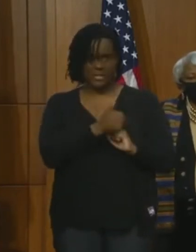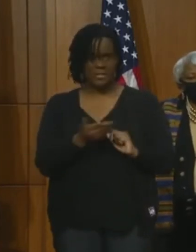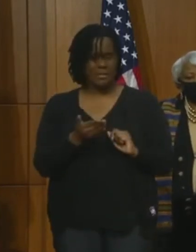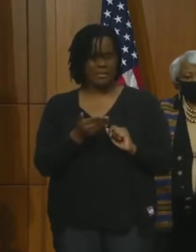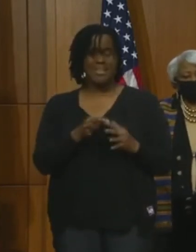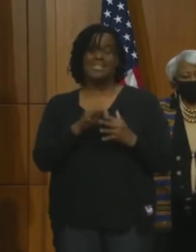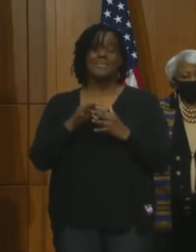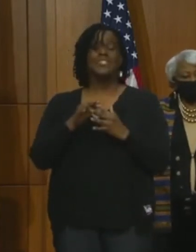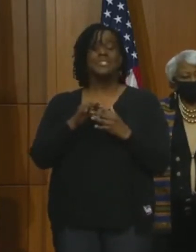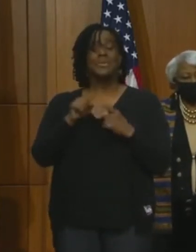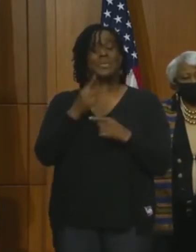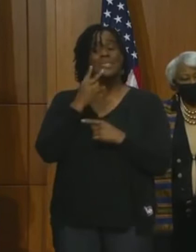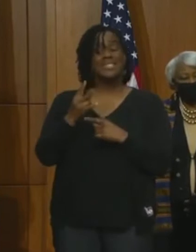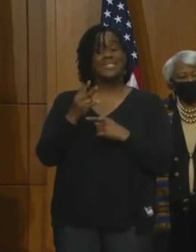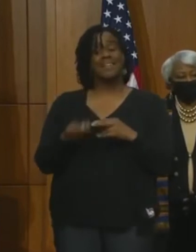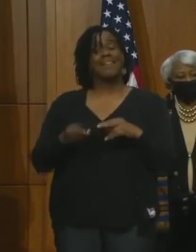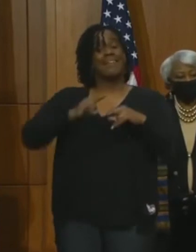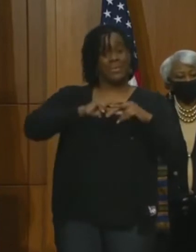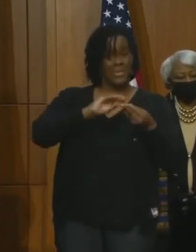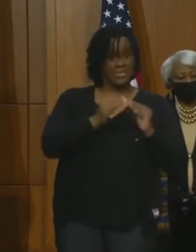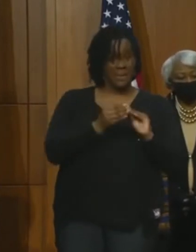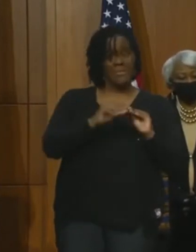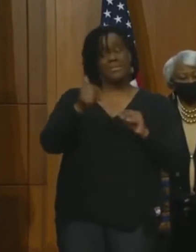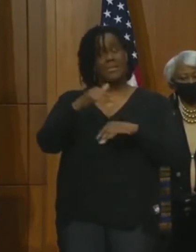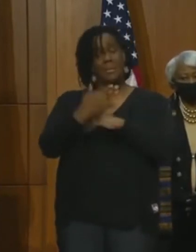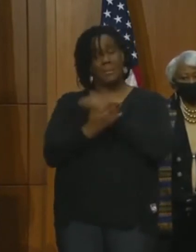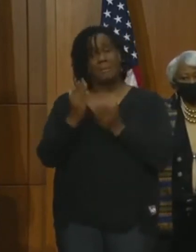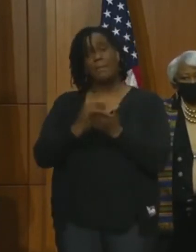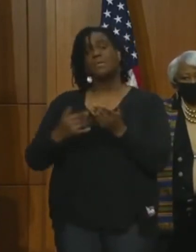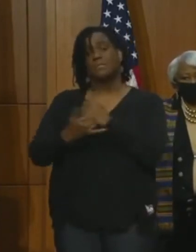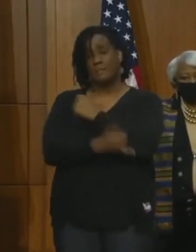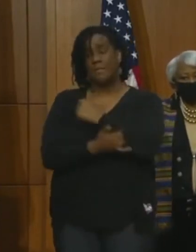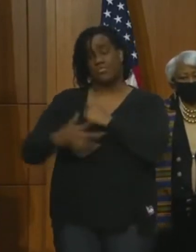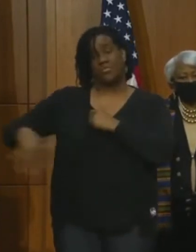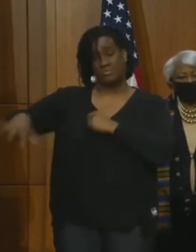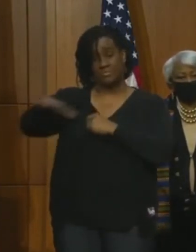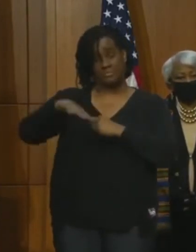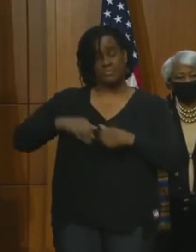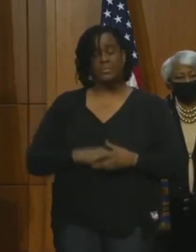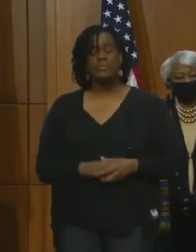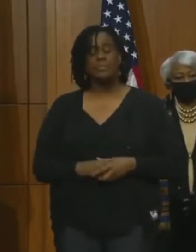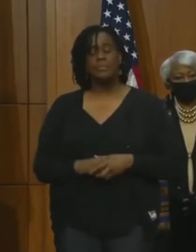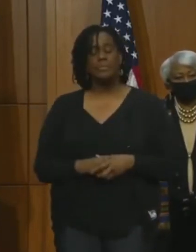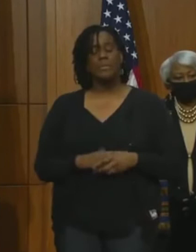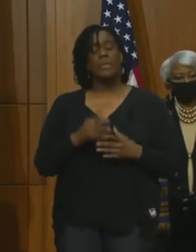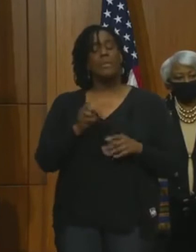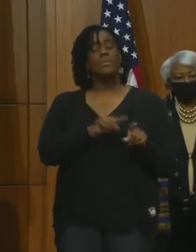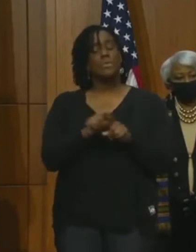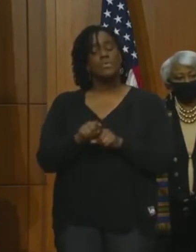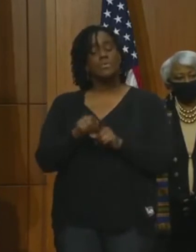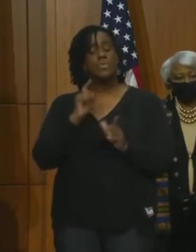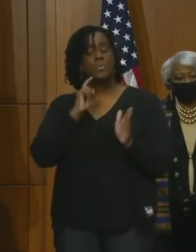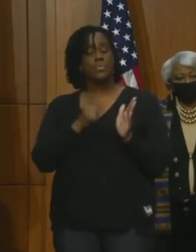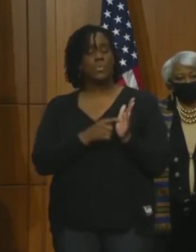we see surges in other parts of our country. I also want to note an important change in how our Department